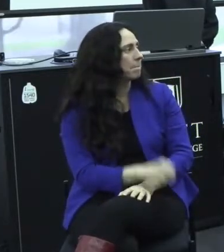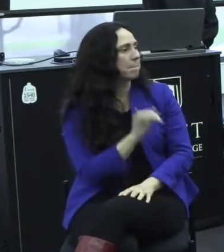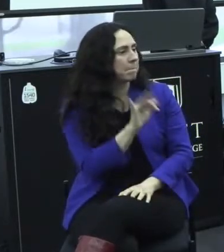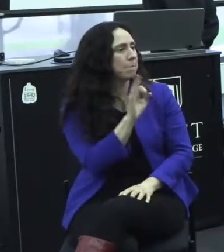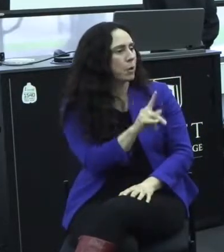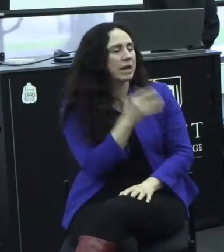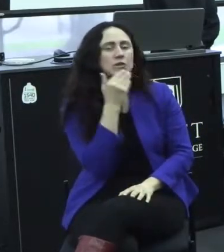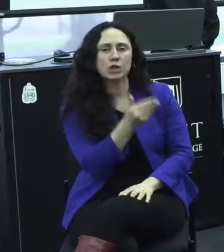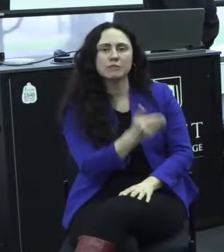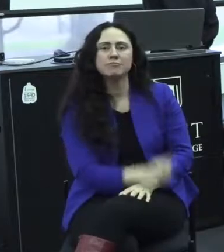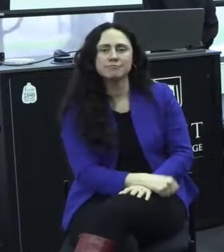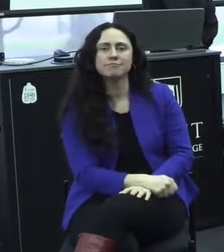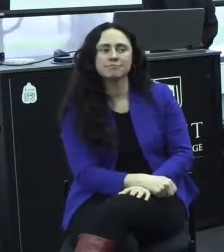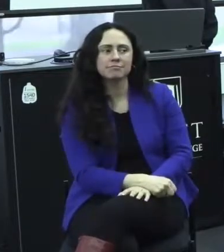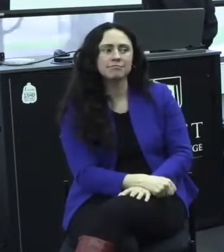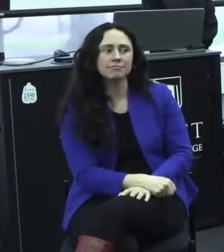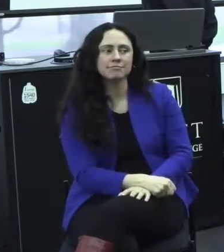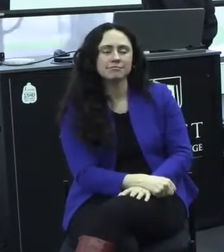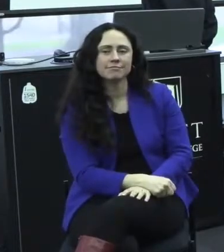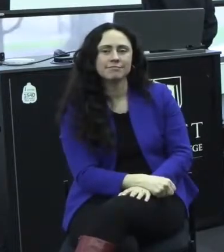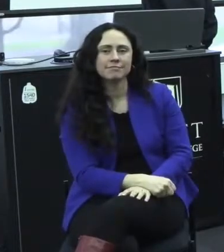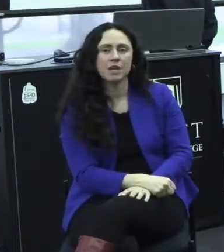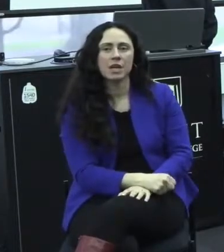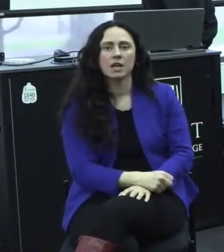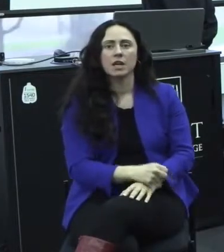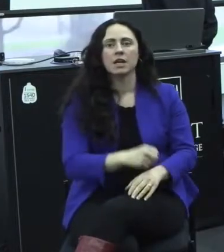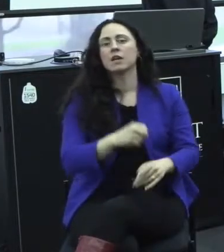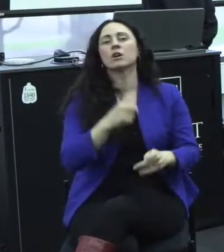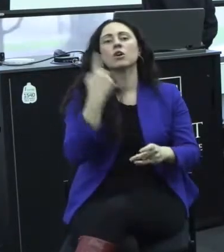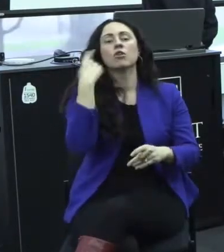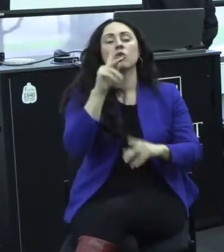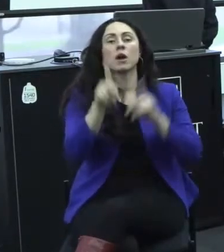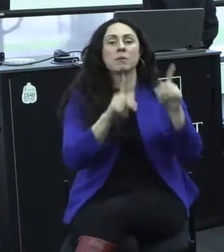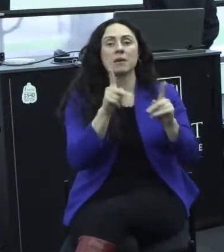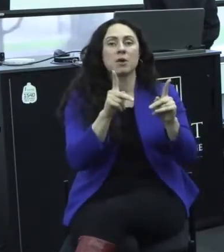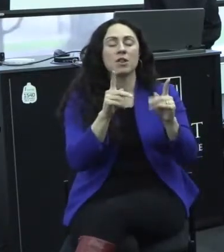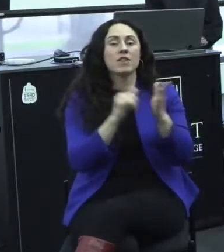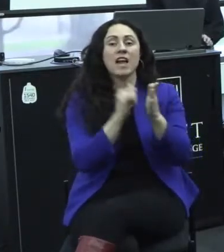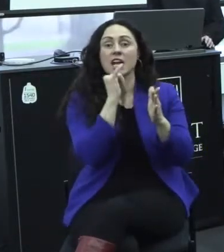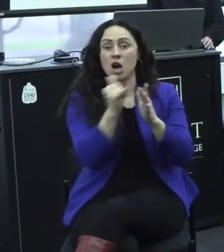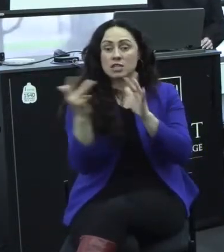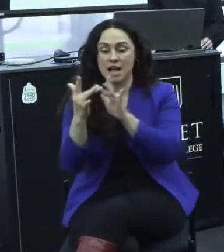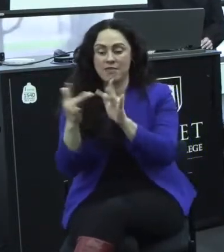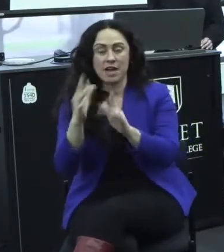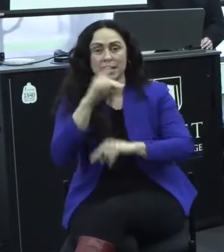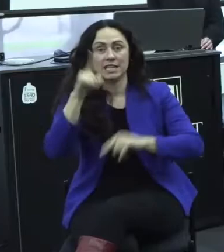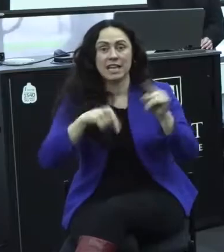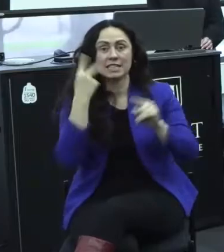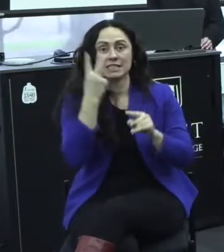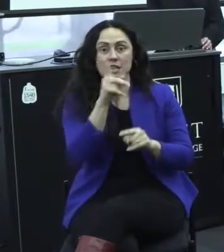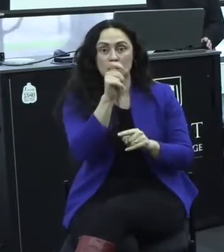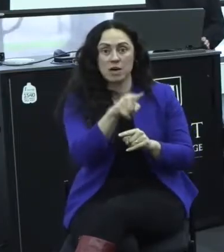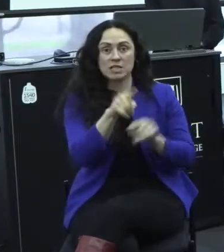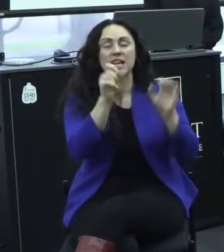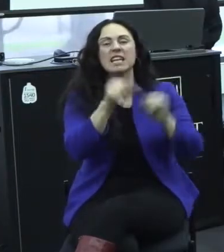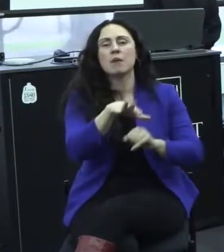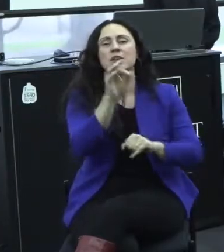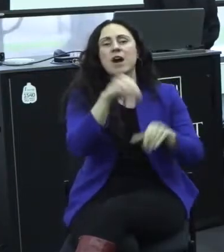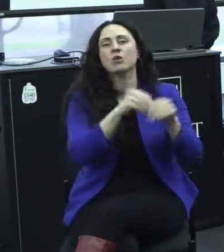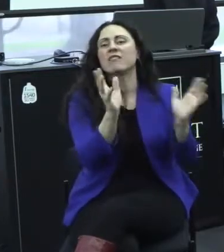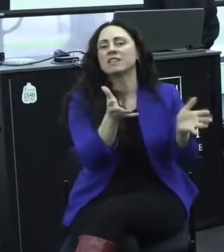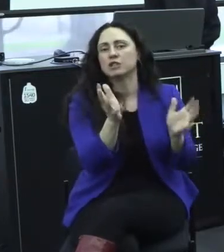Good, that's good. For those who are in virtual and cannot see the questions, they can be found in the